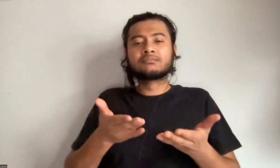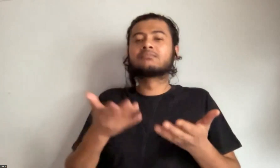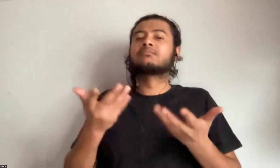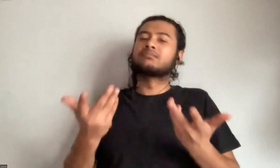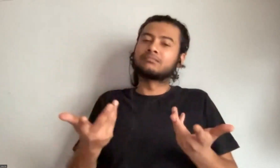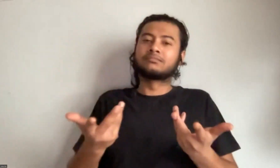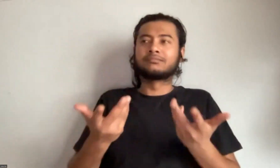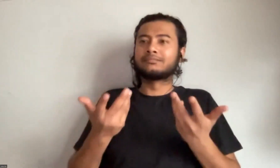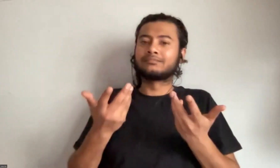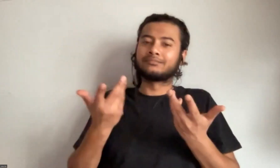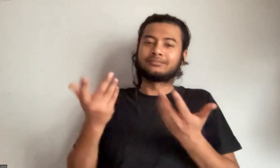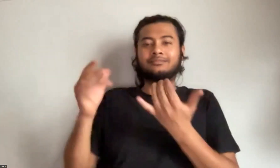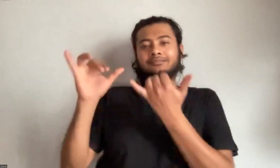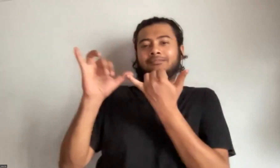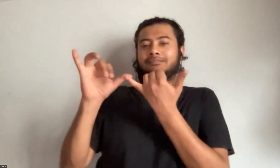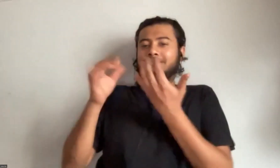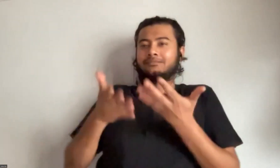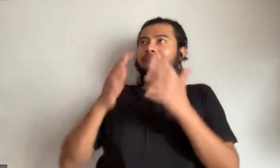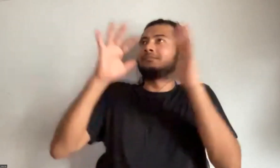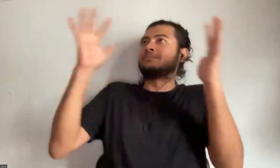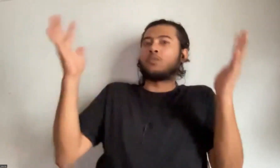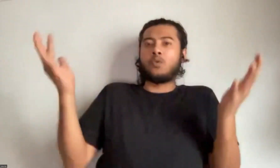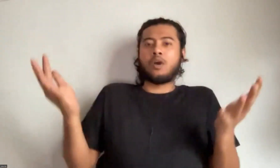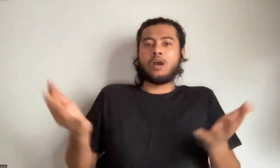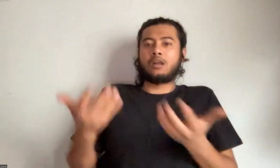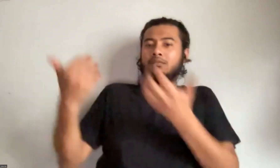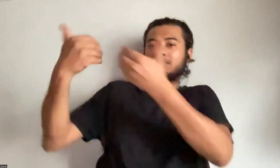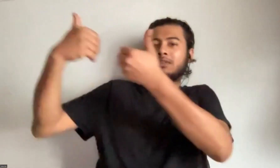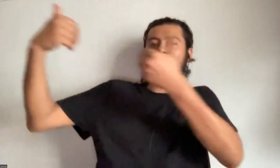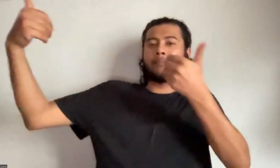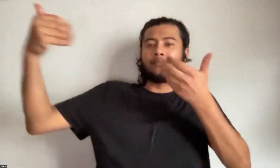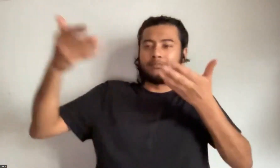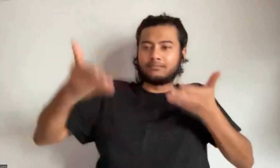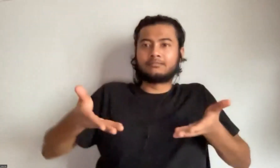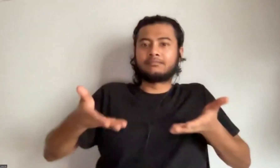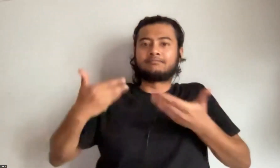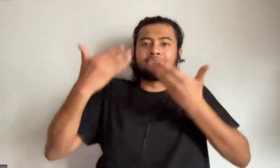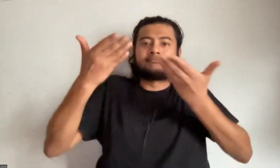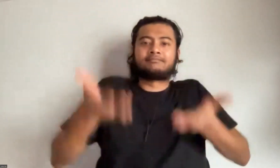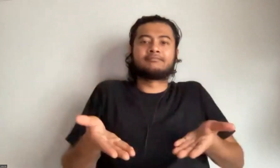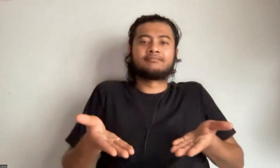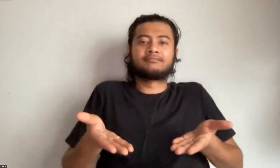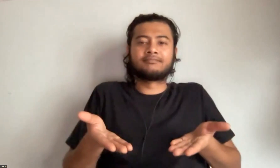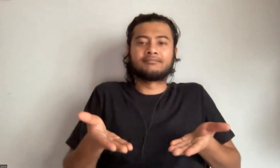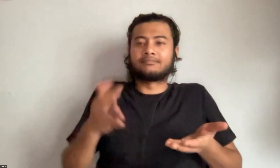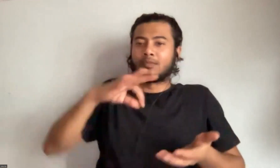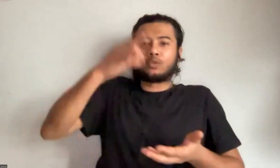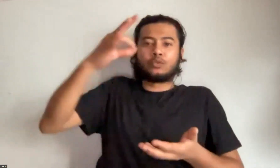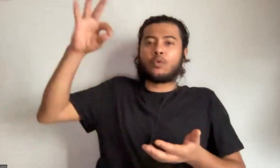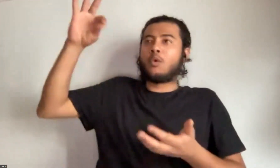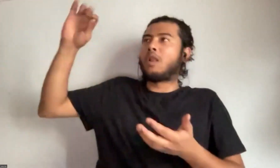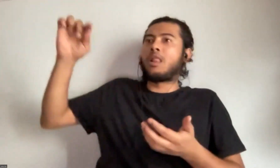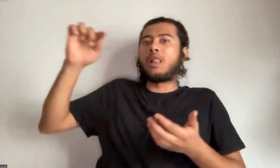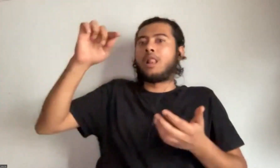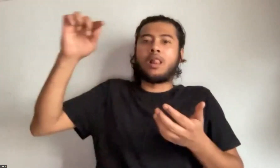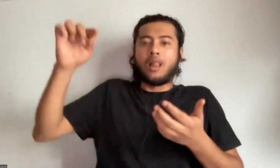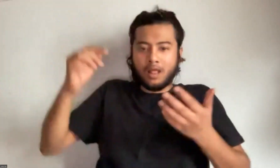Krishna creates a separate world for us, and that is why we come here, we start enjoying, and then we forget